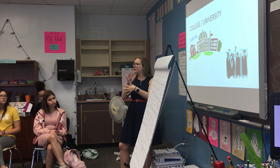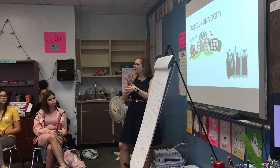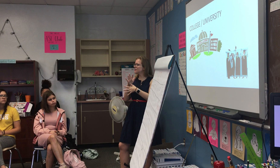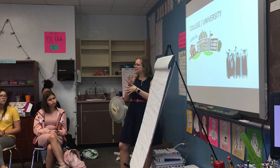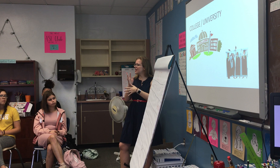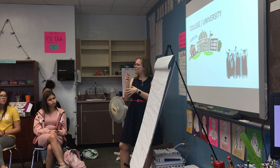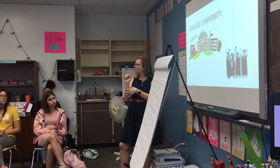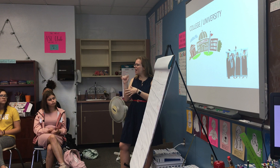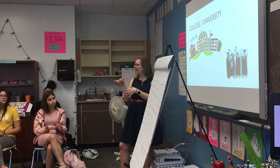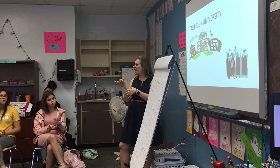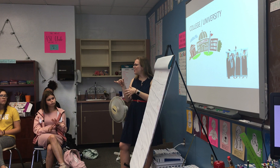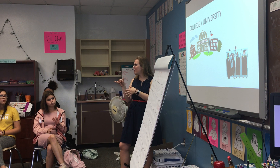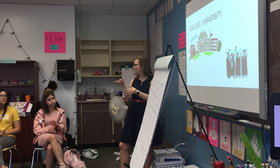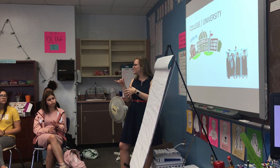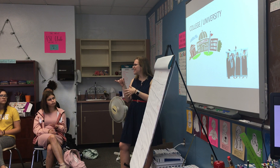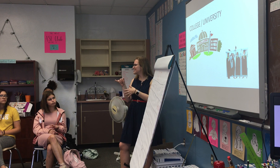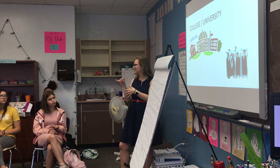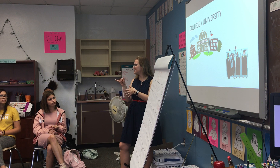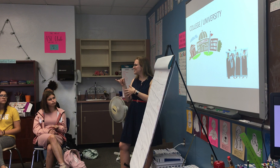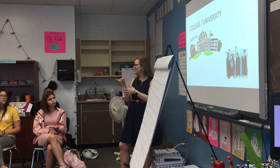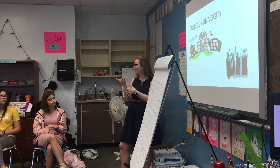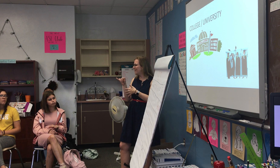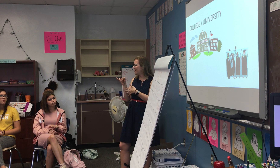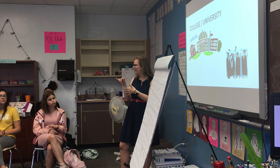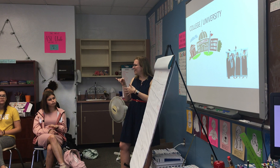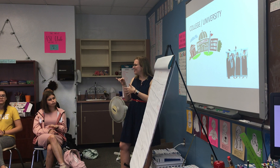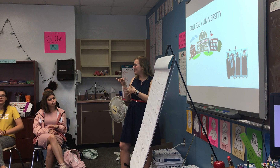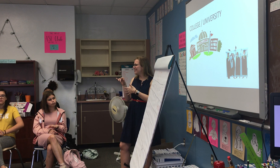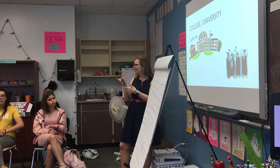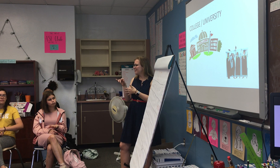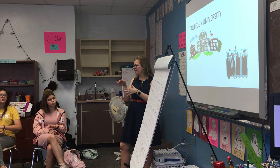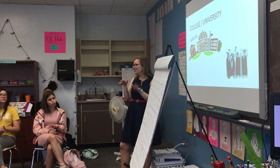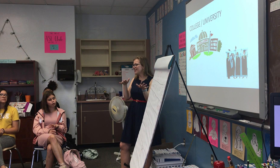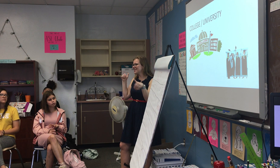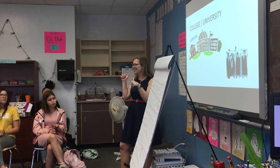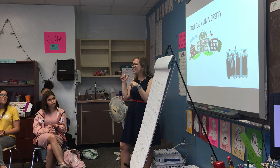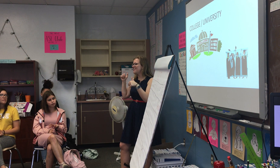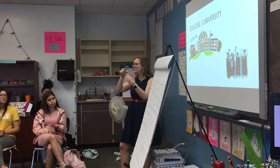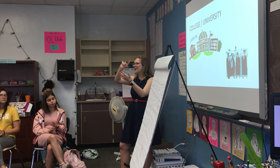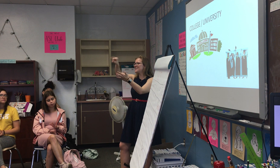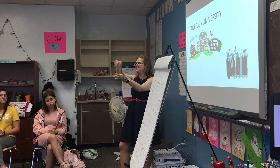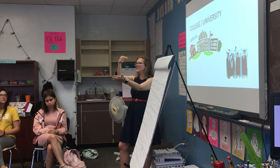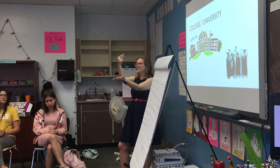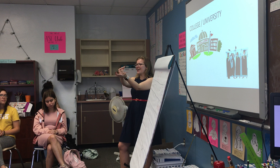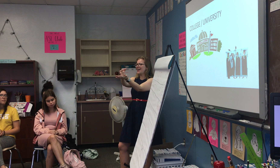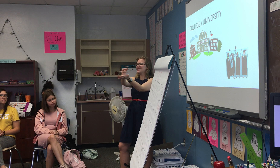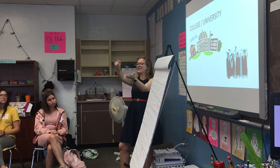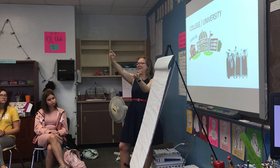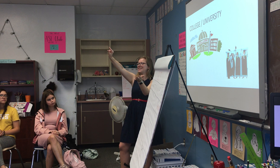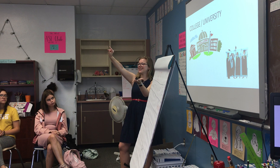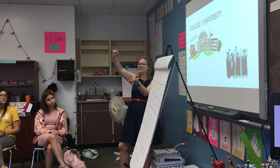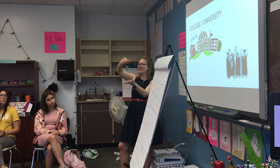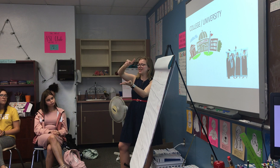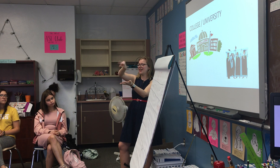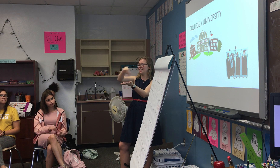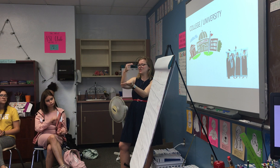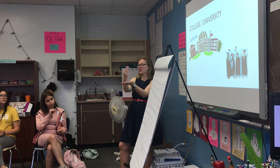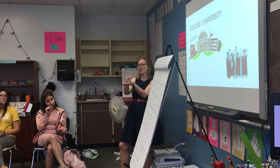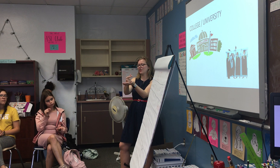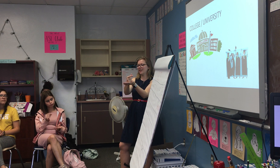Seniors, in May, what do you guys get to do? You get to leave. You get to graduate. Take a G and circle and